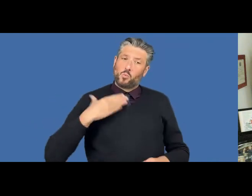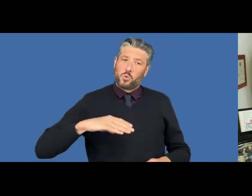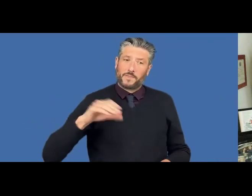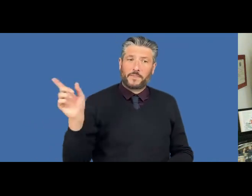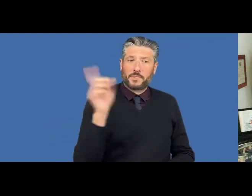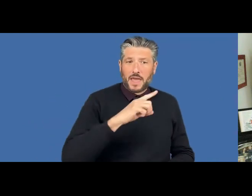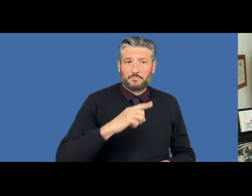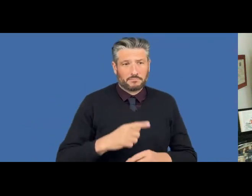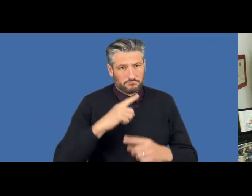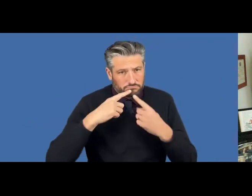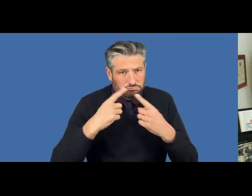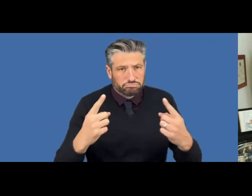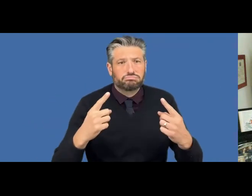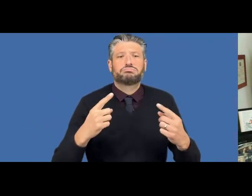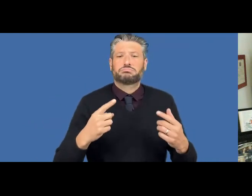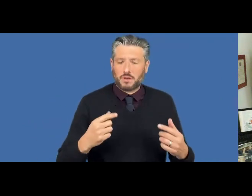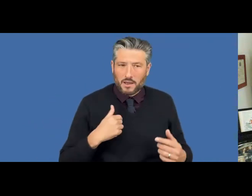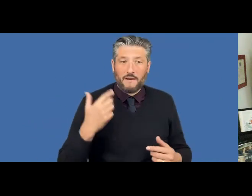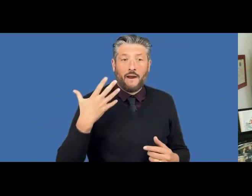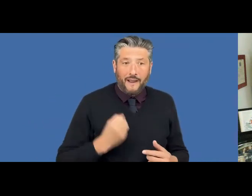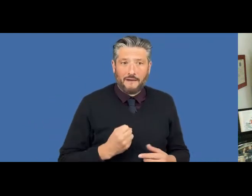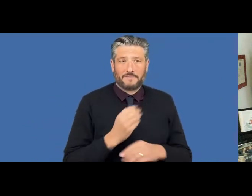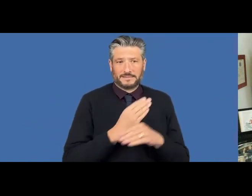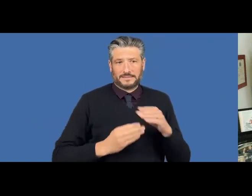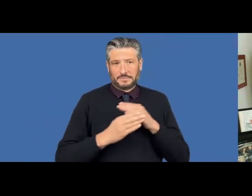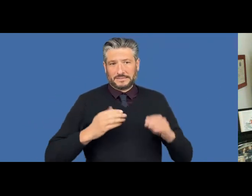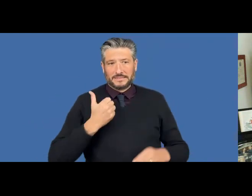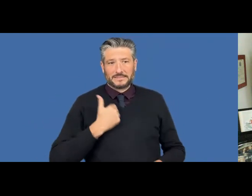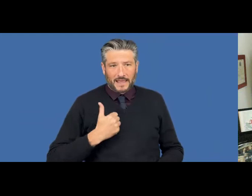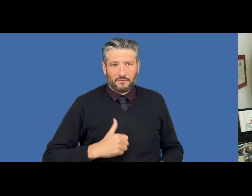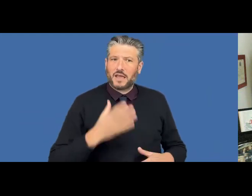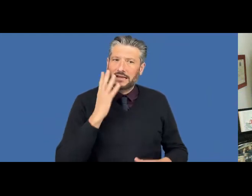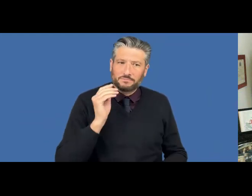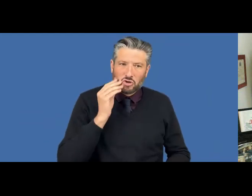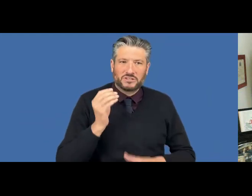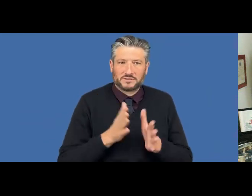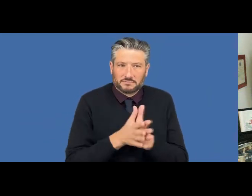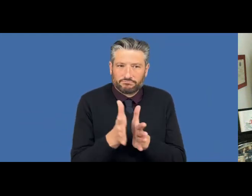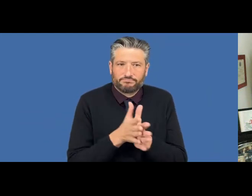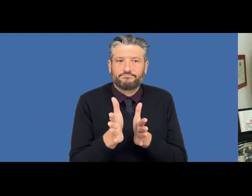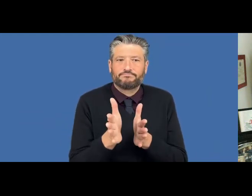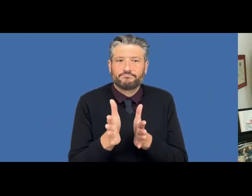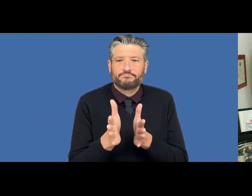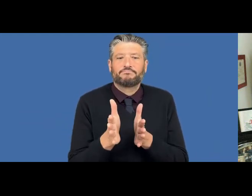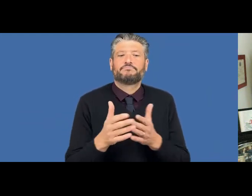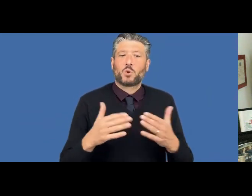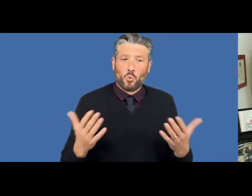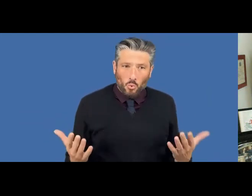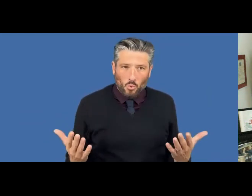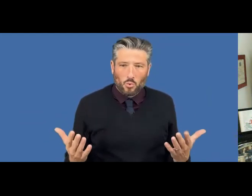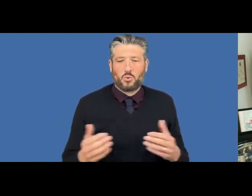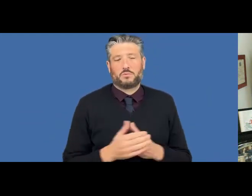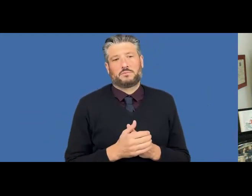that have either lived experience of their own of disabilities and are prepared to talk about it and share about it,